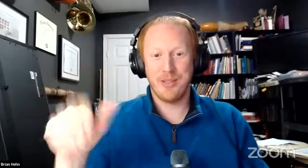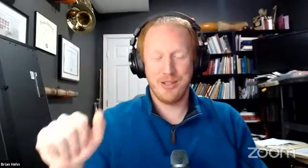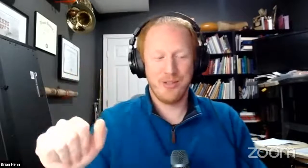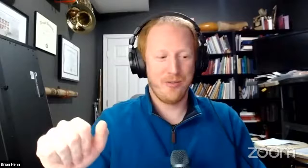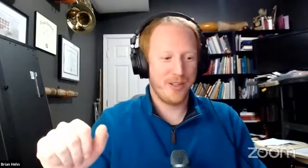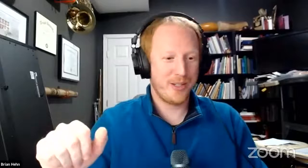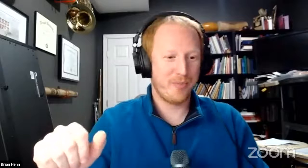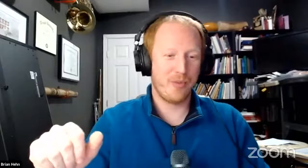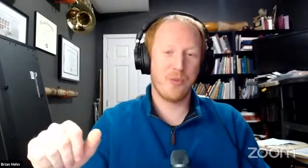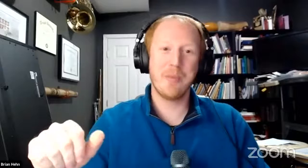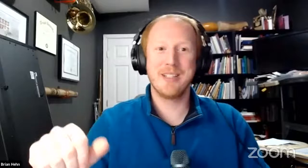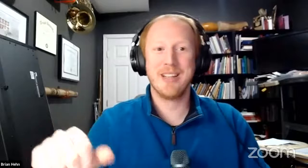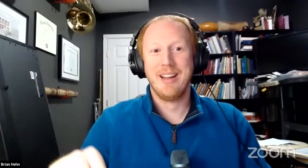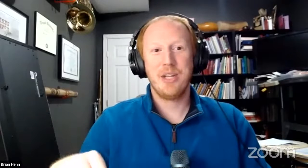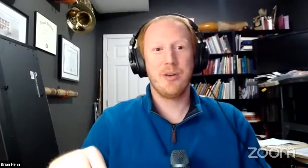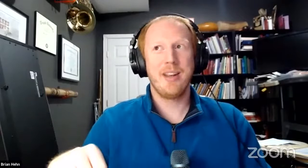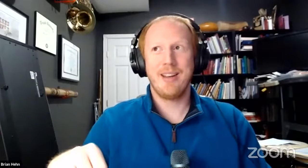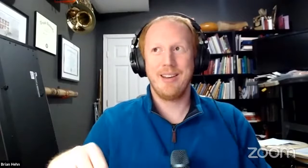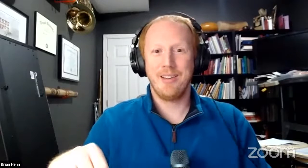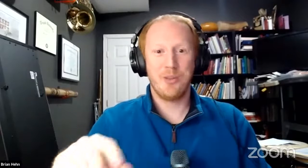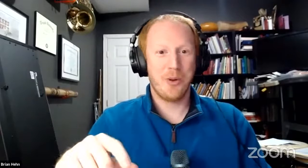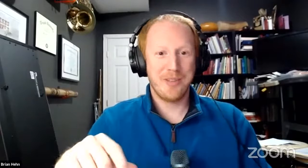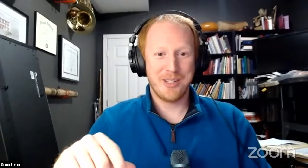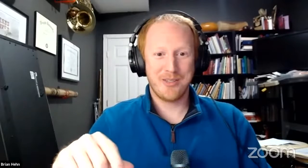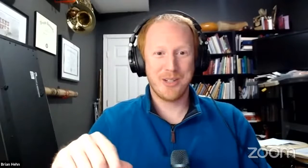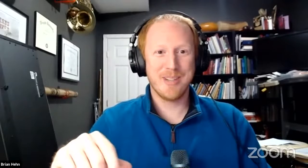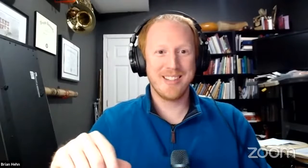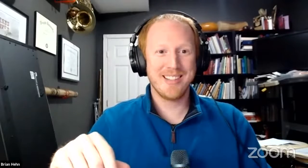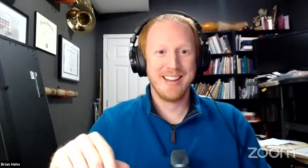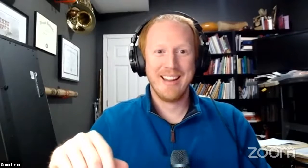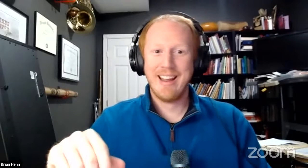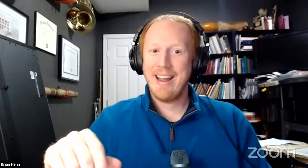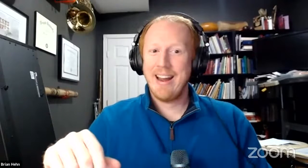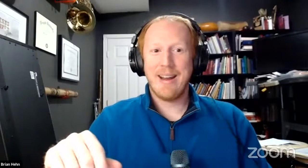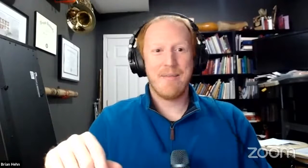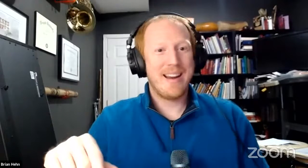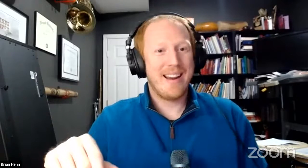that tiny thing.